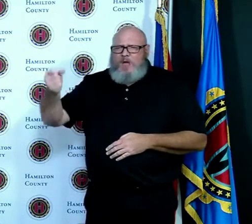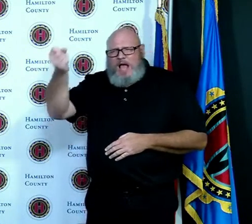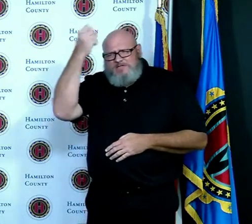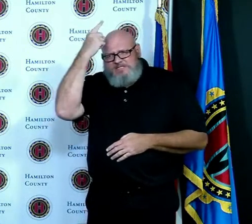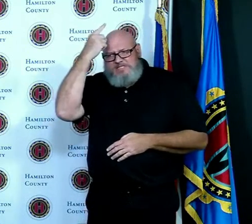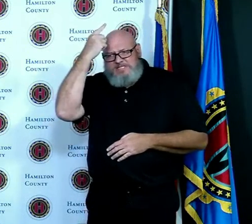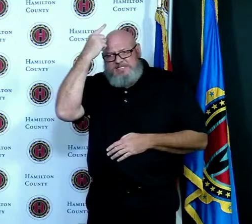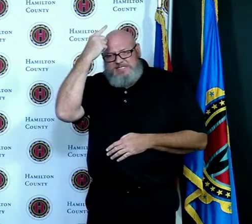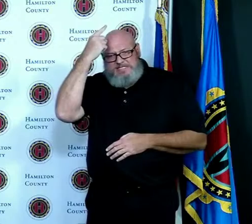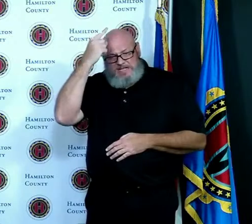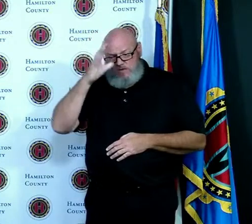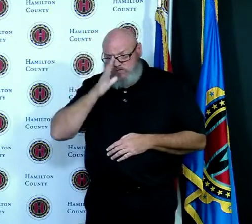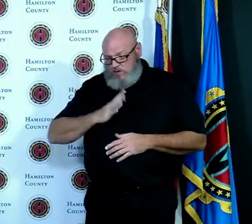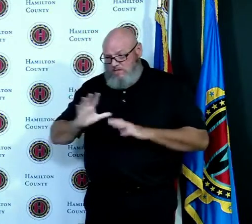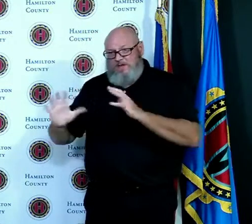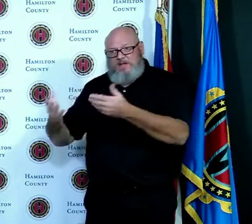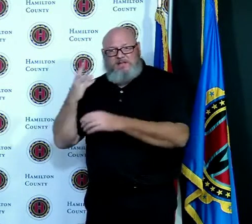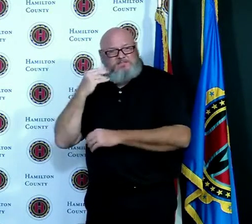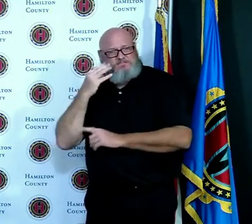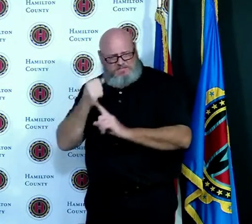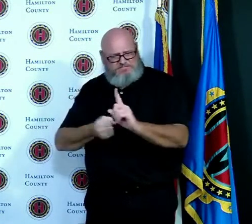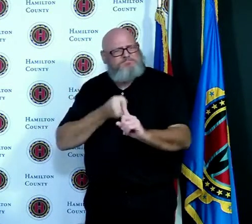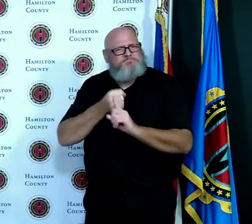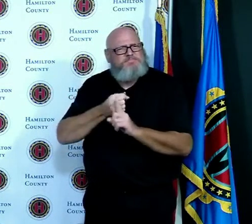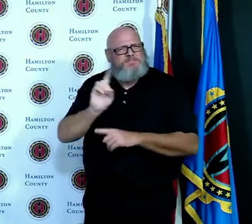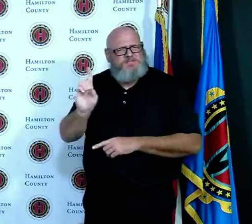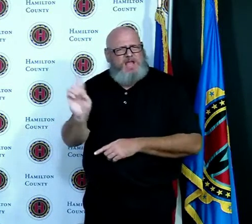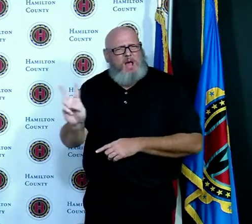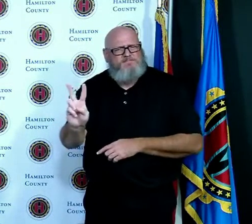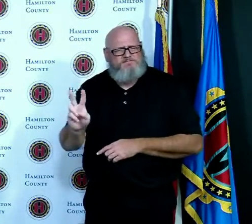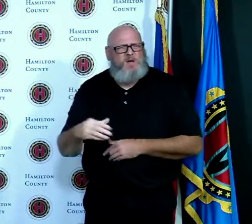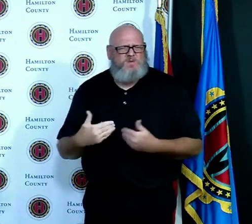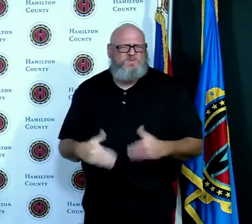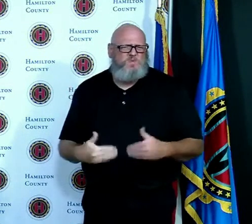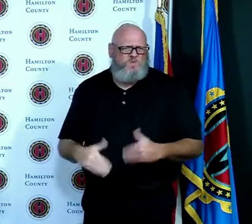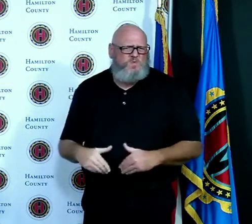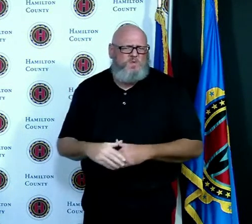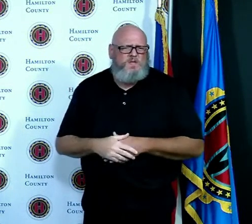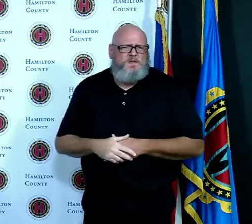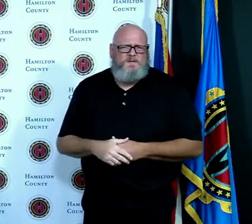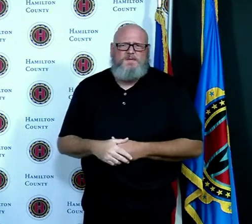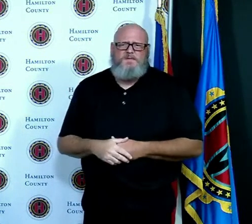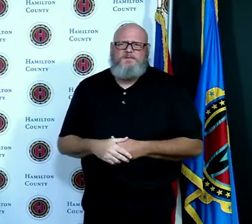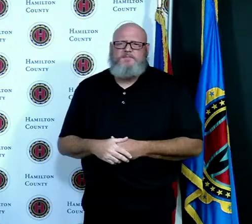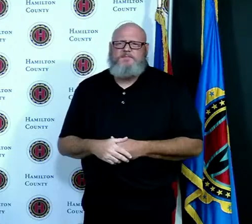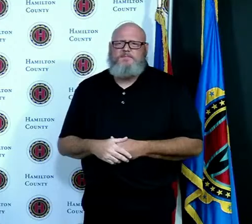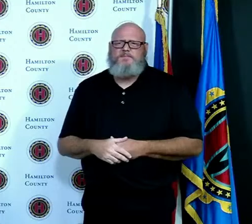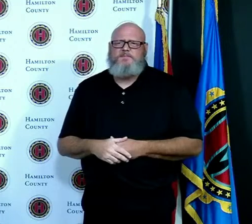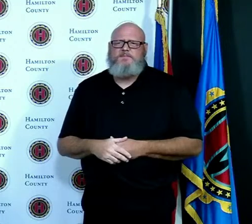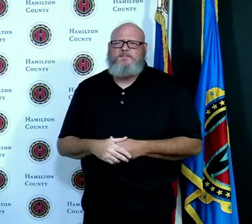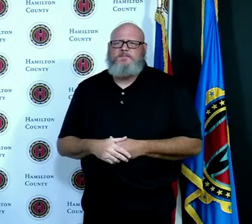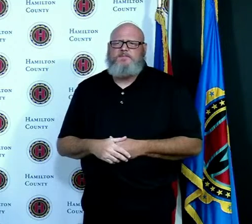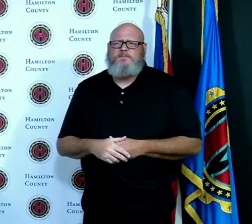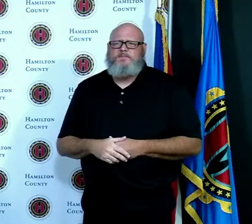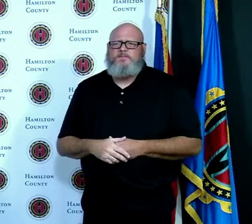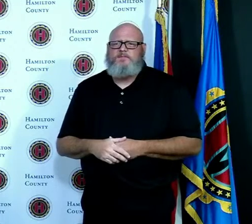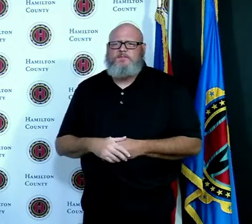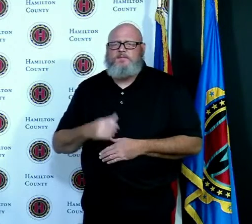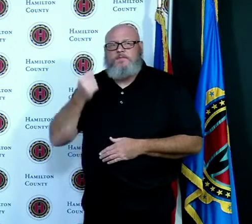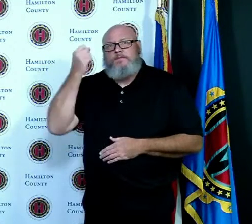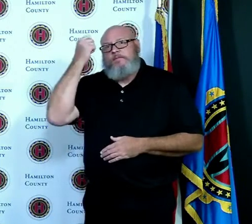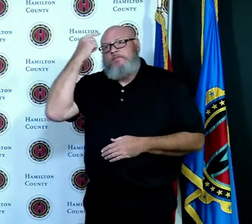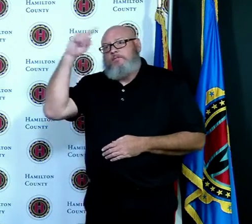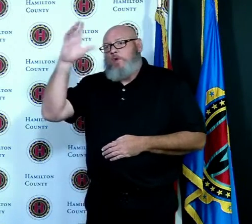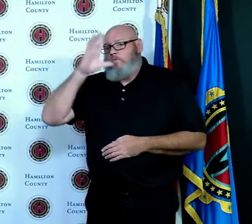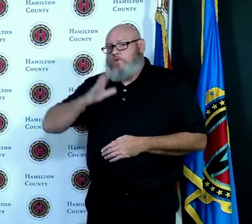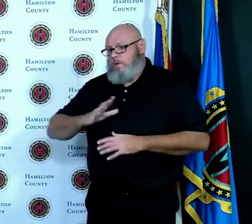another area where we know we have more cases of domestic violence right now, even though the reporting has been challenging for those women. So anyway,